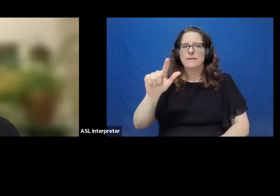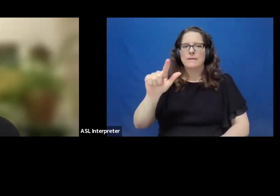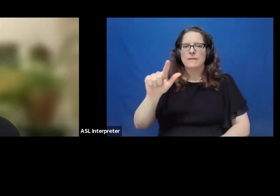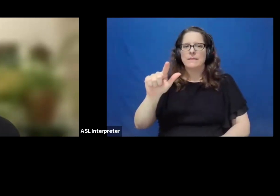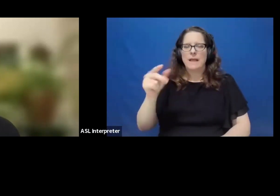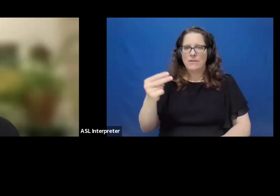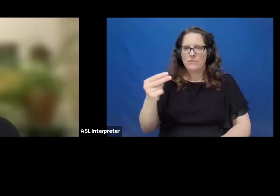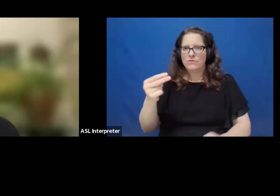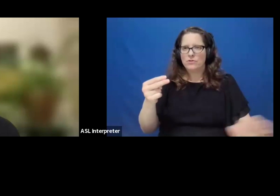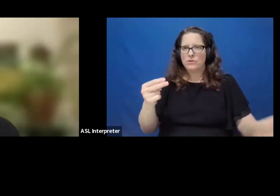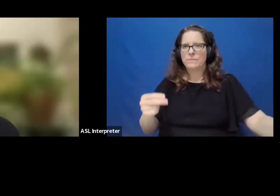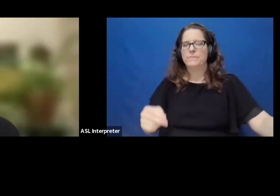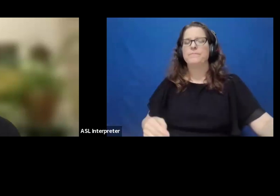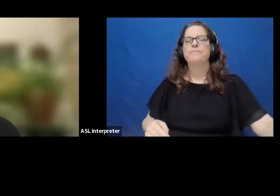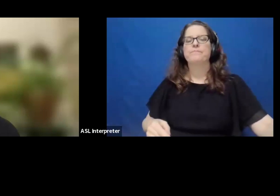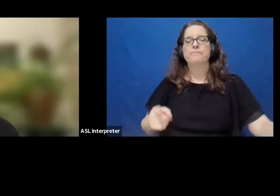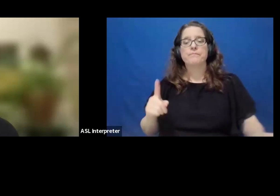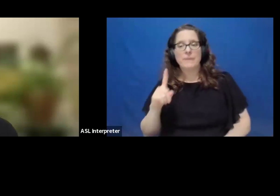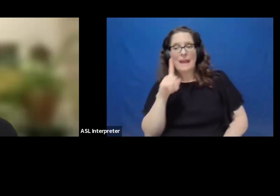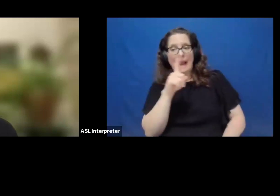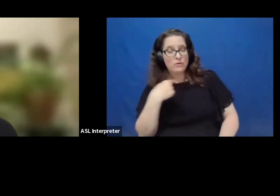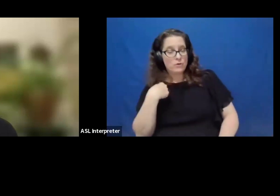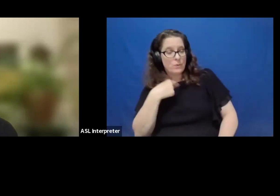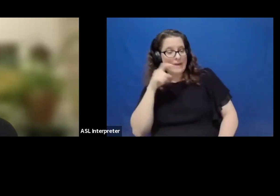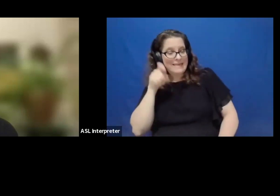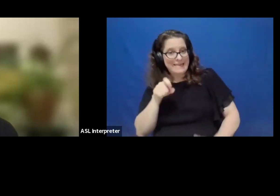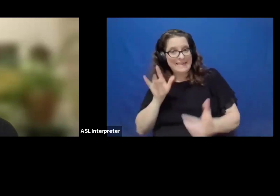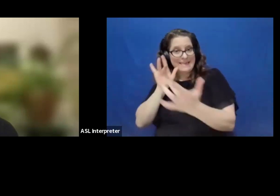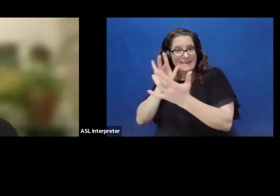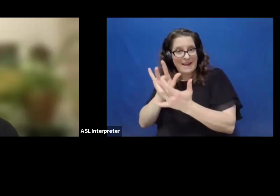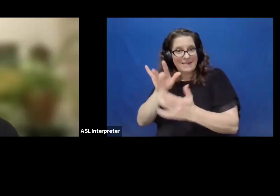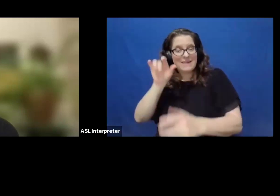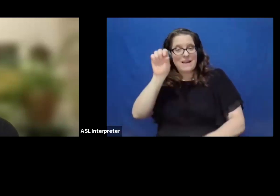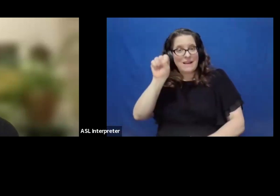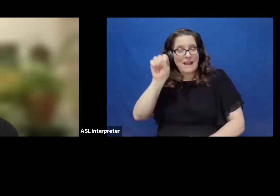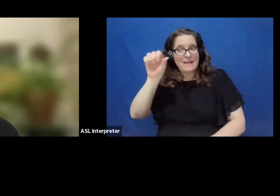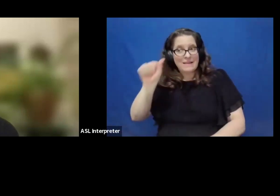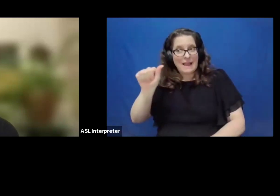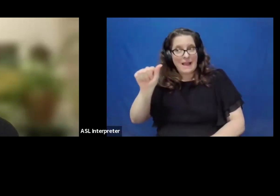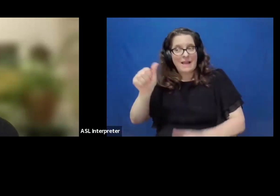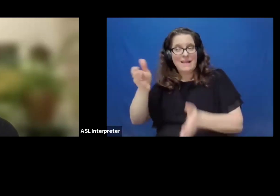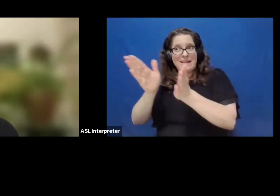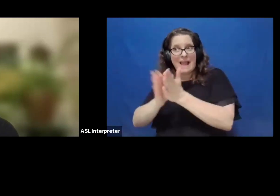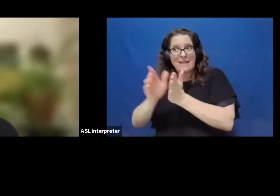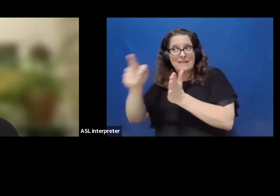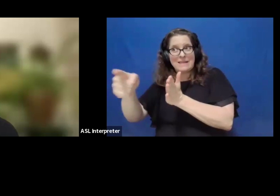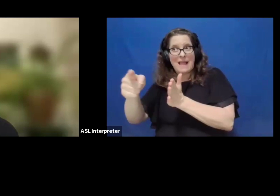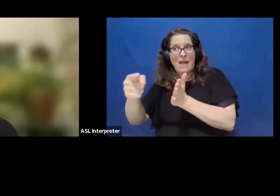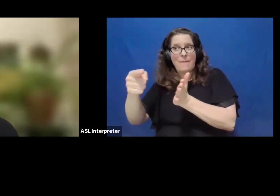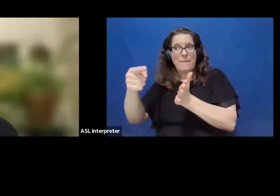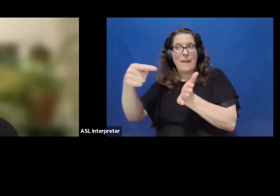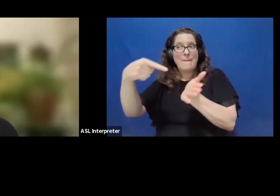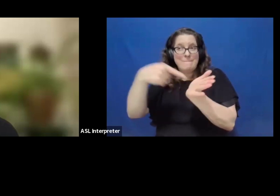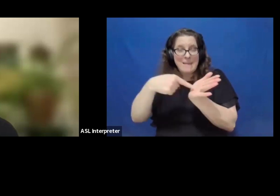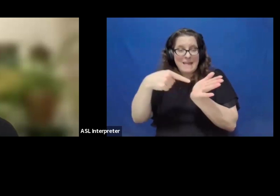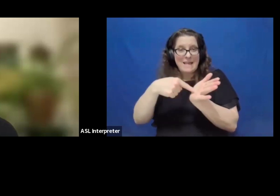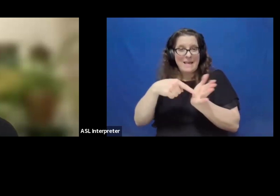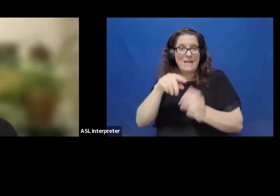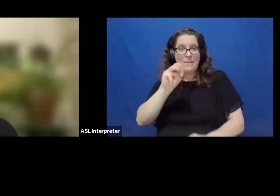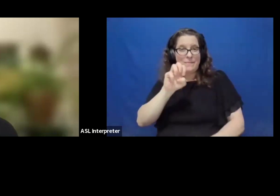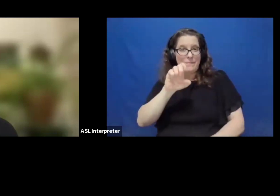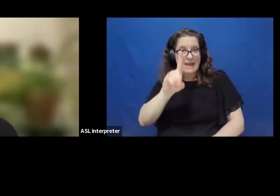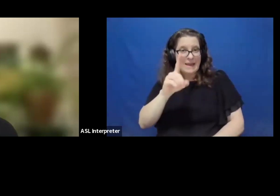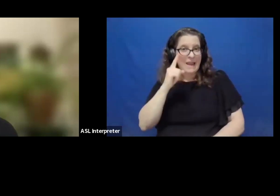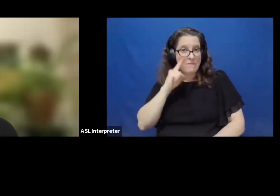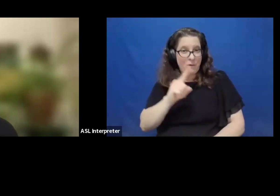Okay, do you need to contact Social Security to have them bill Medicaid for Medicare costs? Usually you do not.